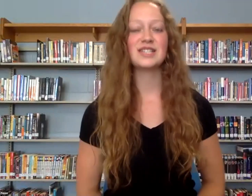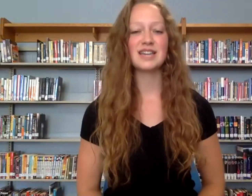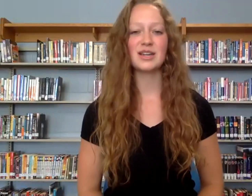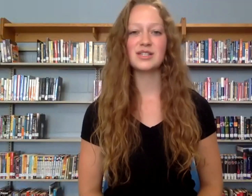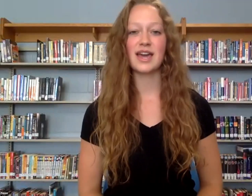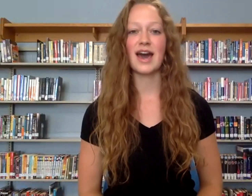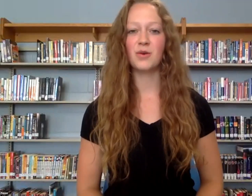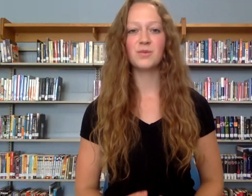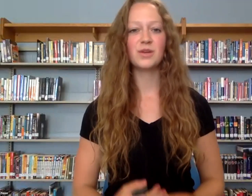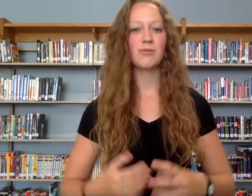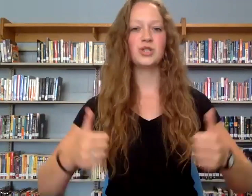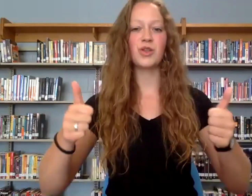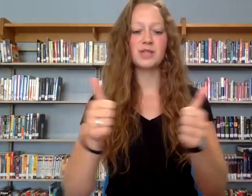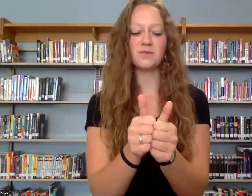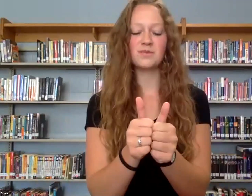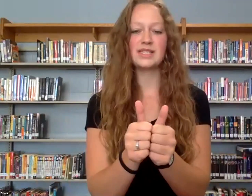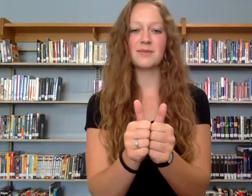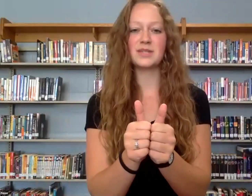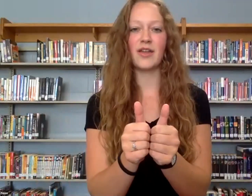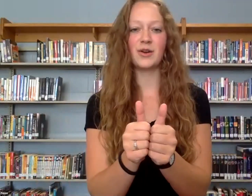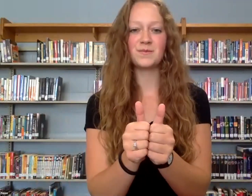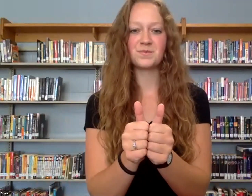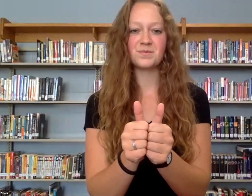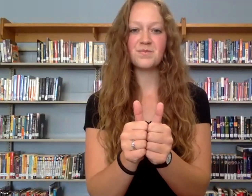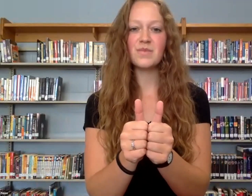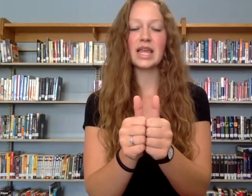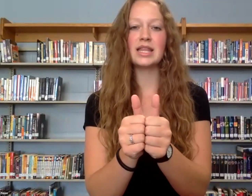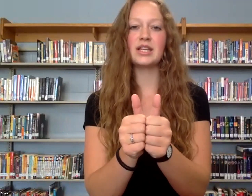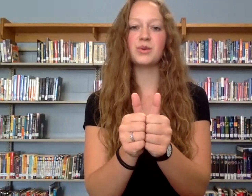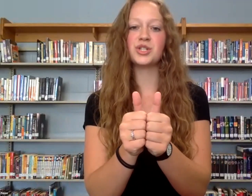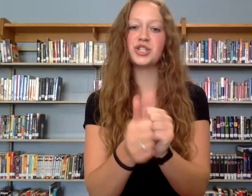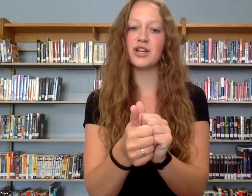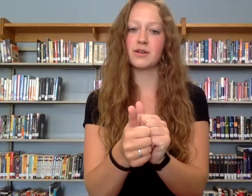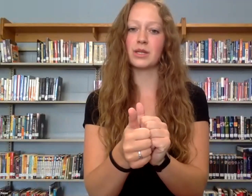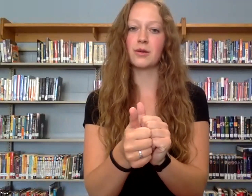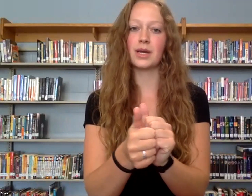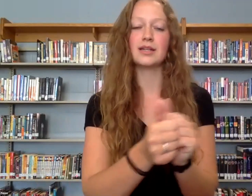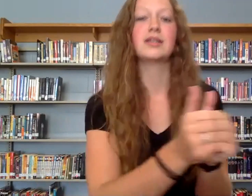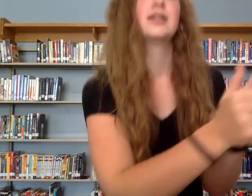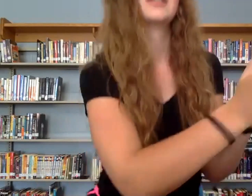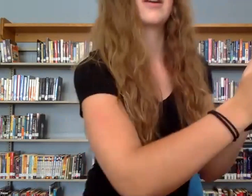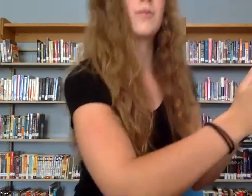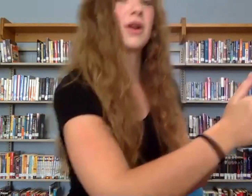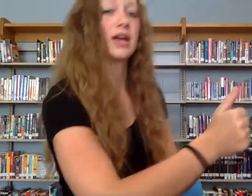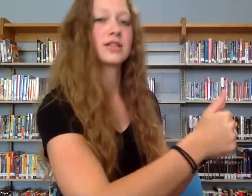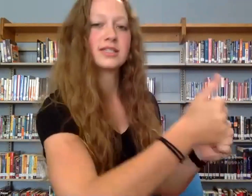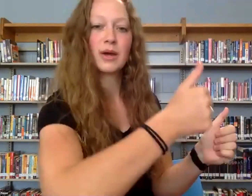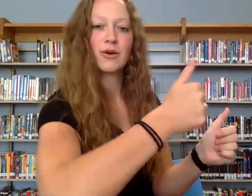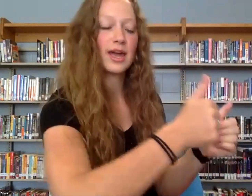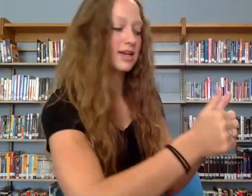is how you say how. Put 2 thumbs up, stick them together, and then you shift them a little bit. So I'll give you a better angle. This is my right hand,